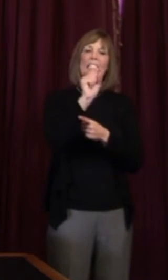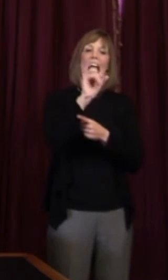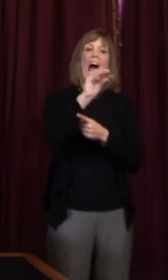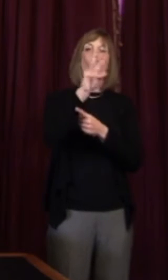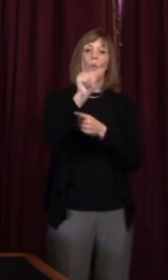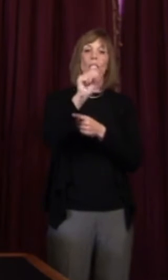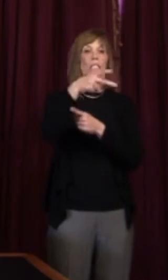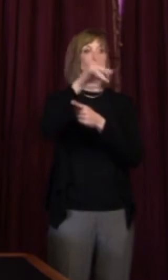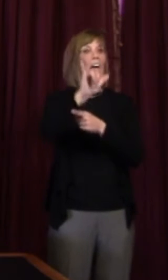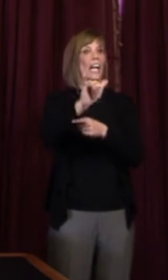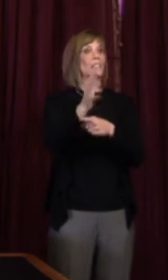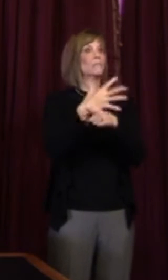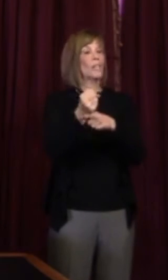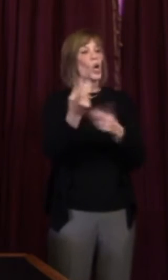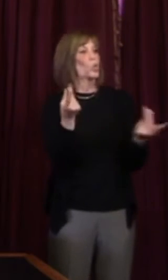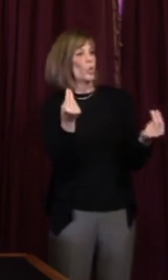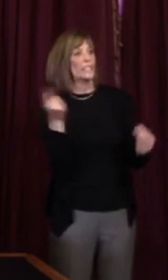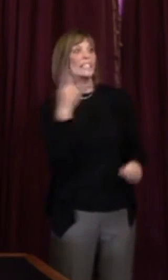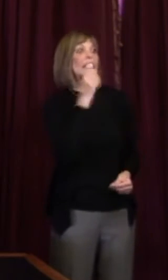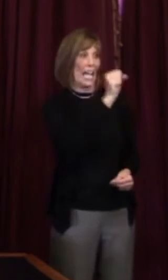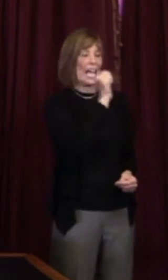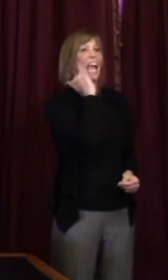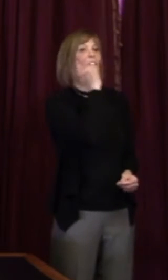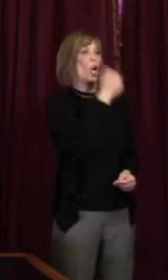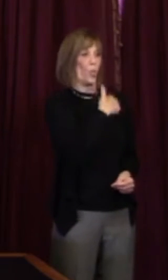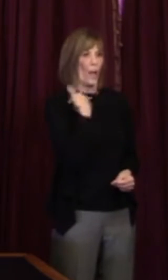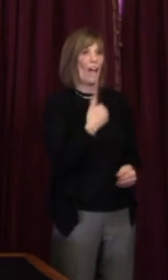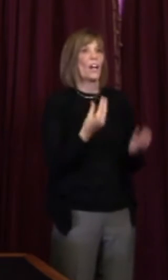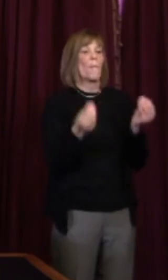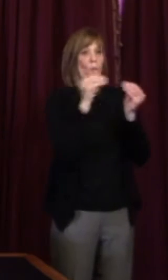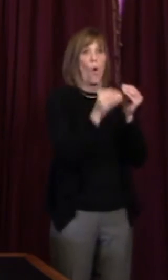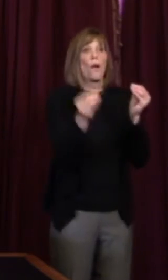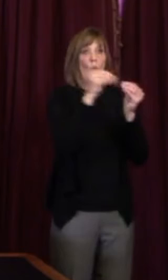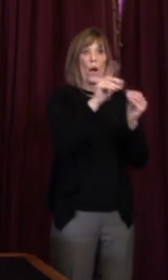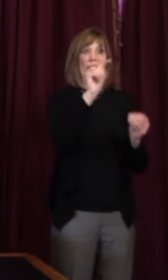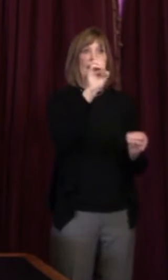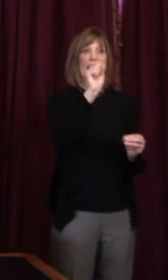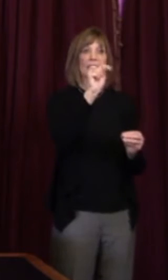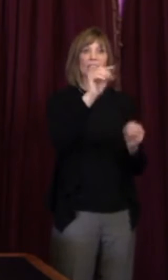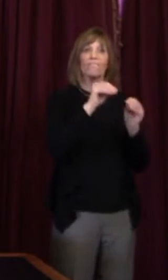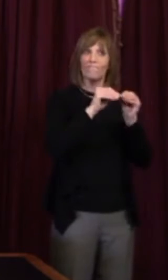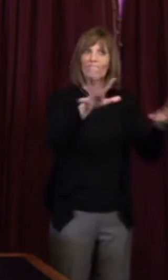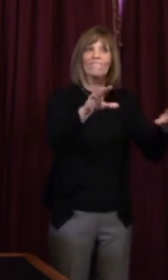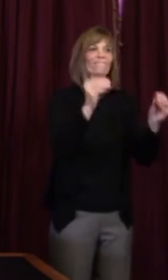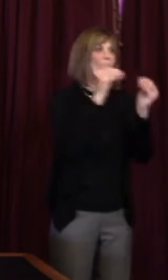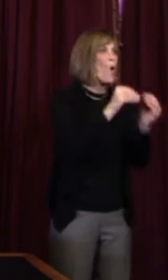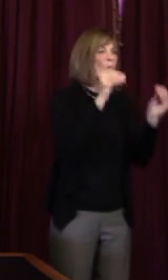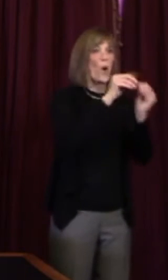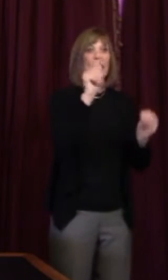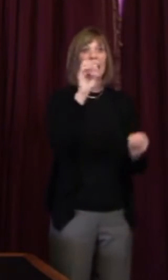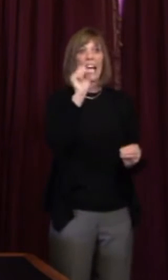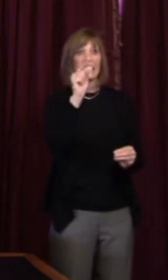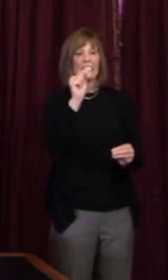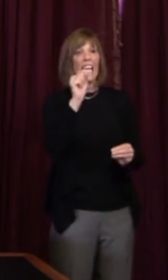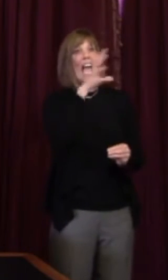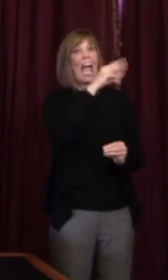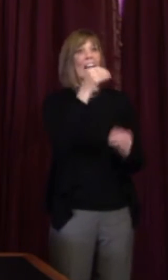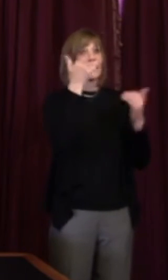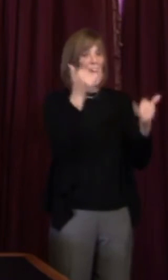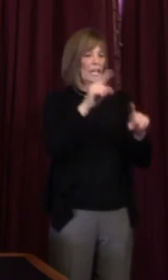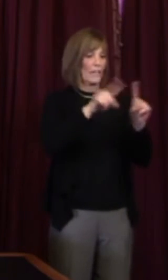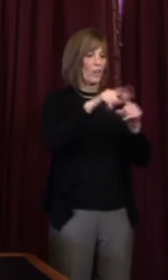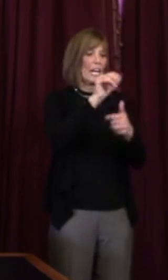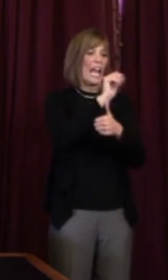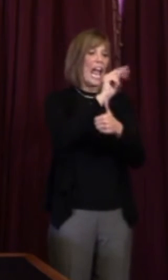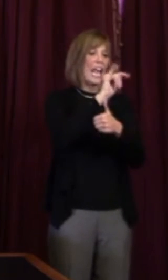is going to replace that? Yeah, so every day we have more and more test options coming on, Kay, but the Bionix Now, the antigen